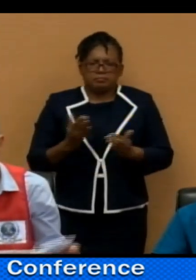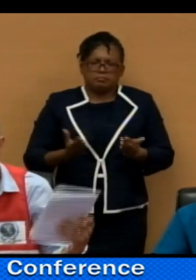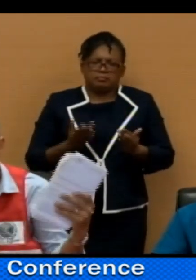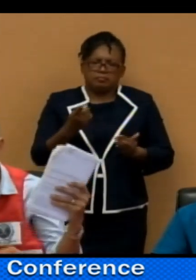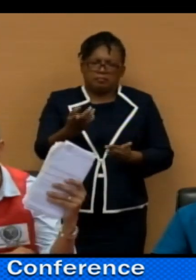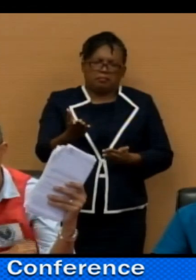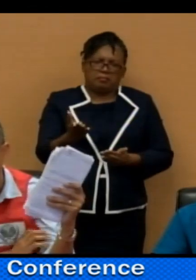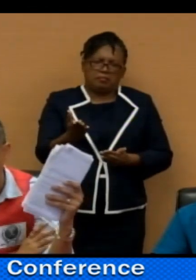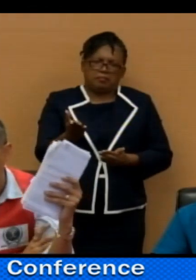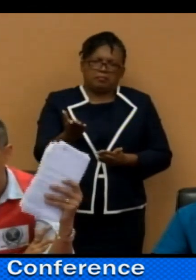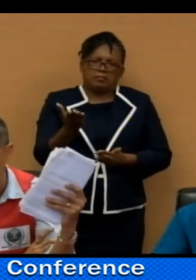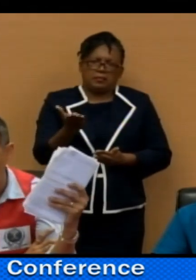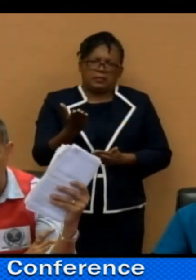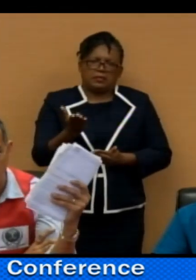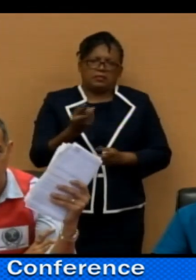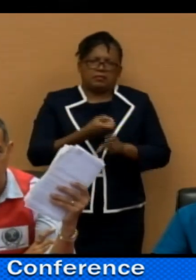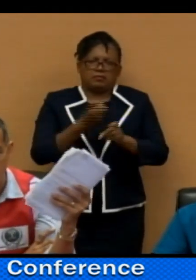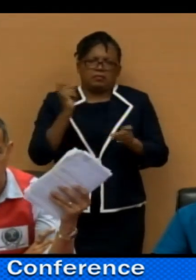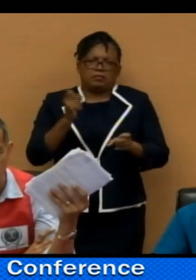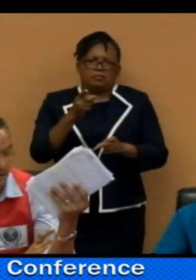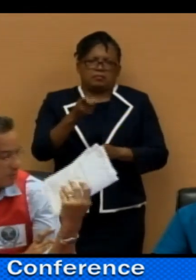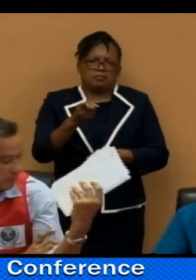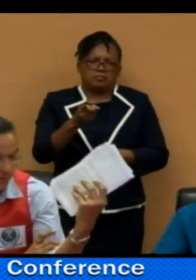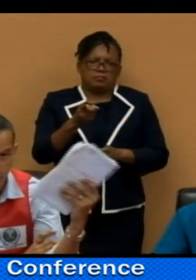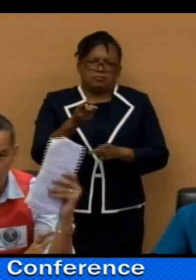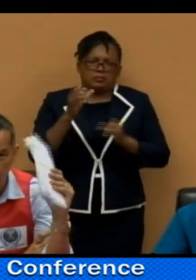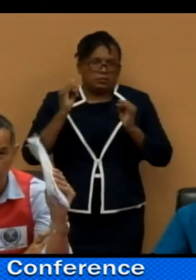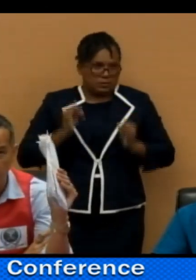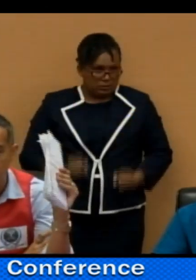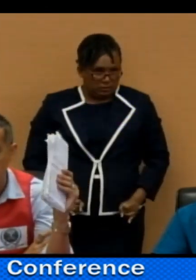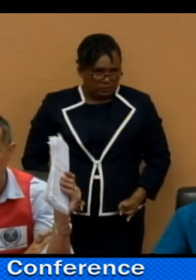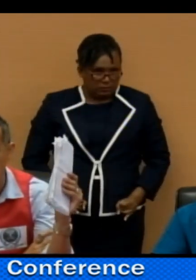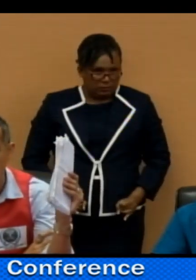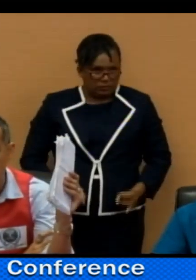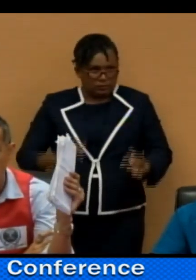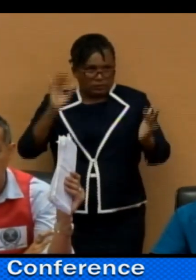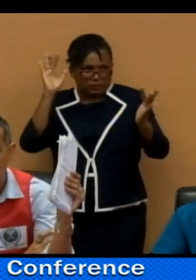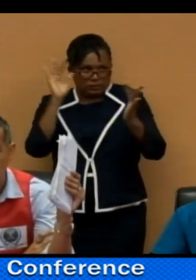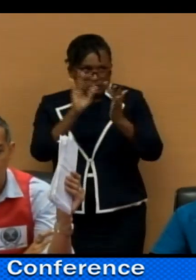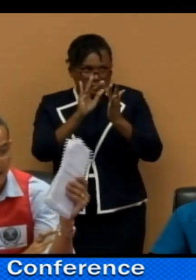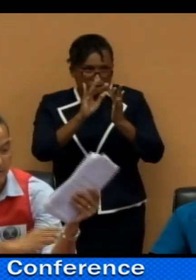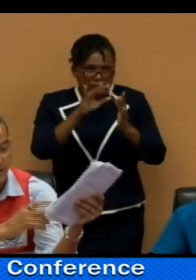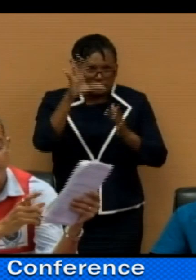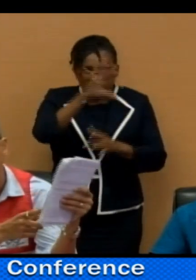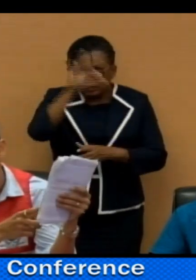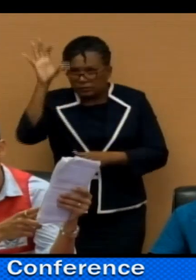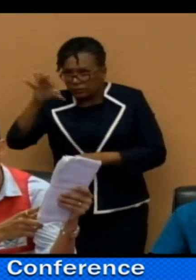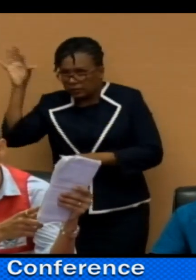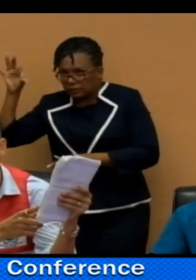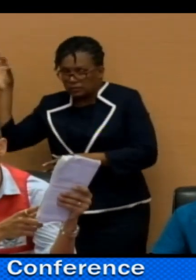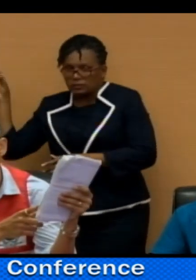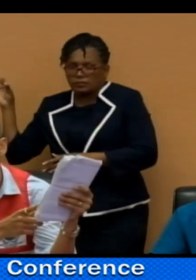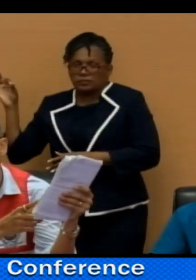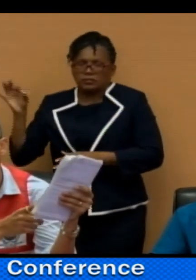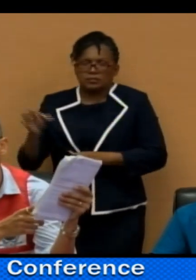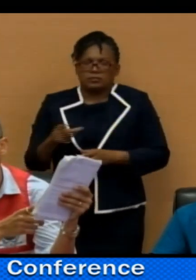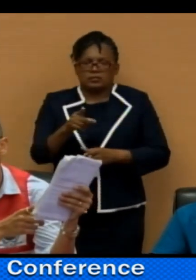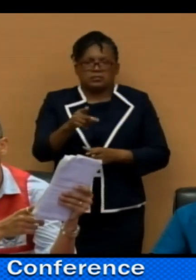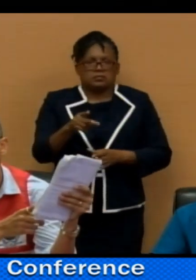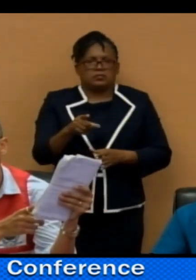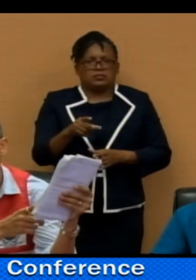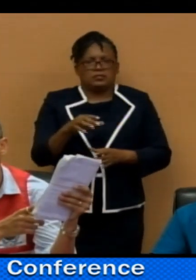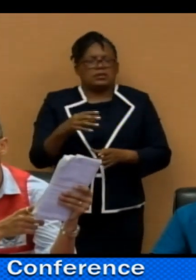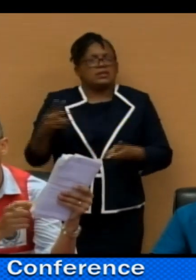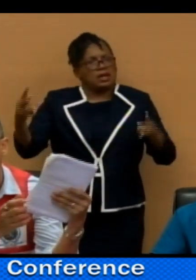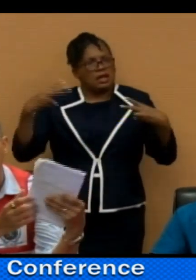just taken away from the individuals that we were using for contact tracing. Here is the entire manifest list of the flight the